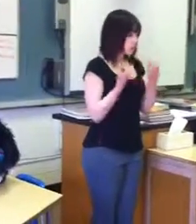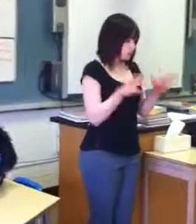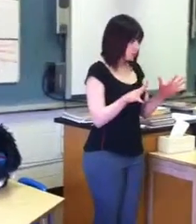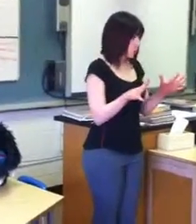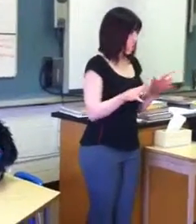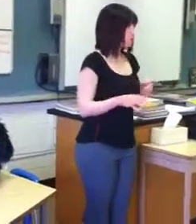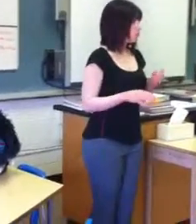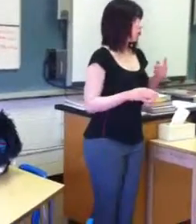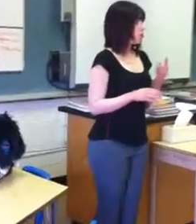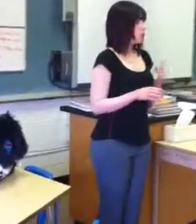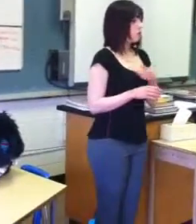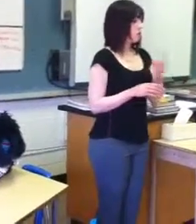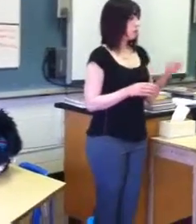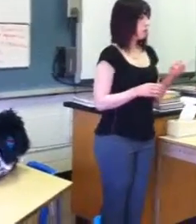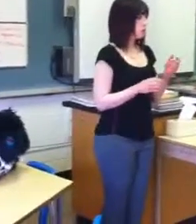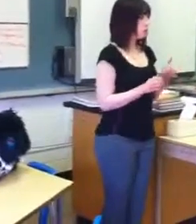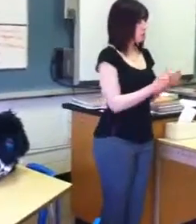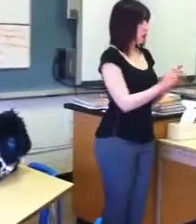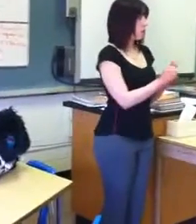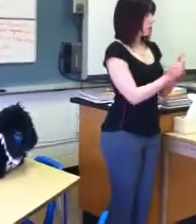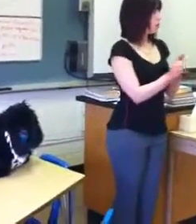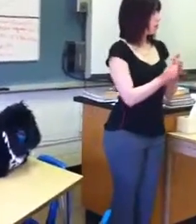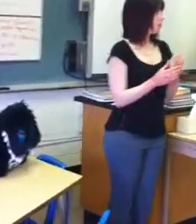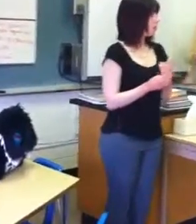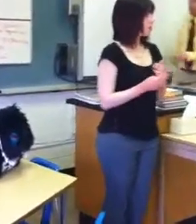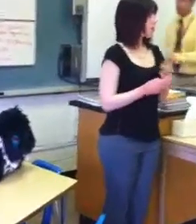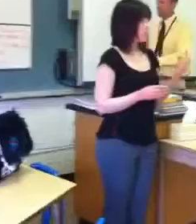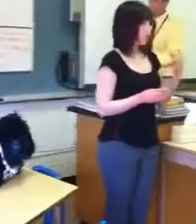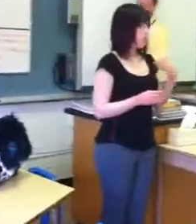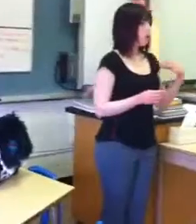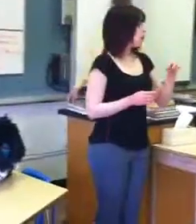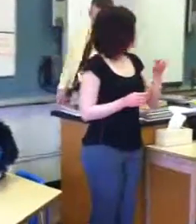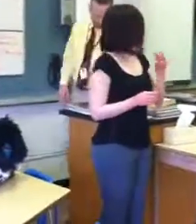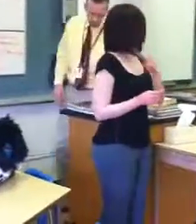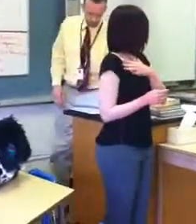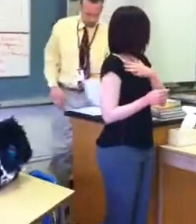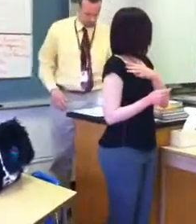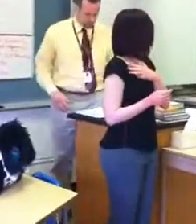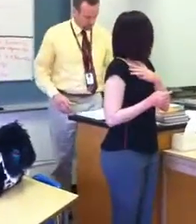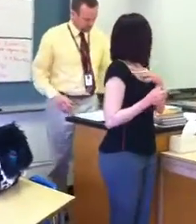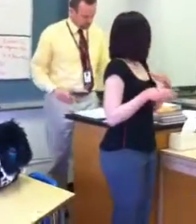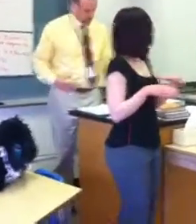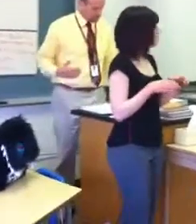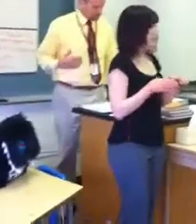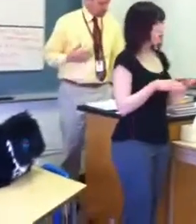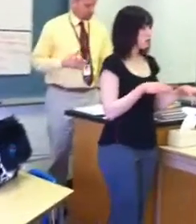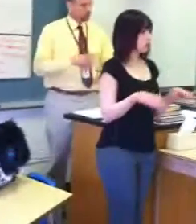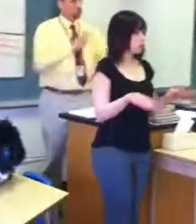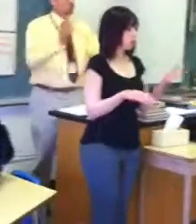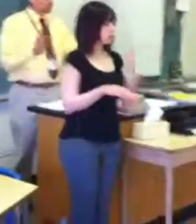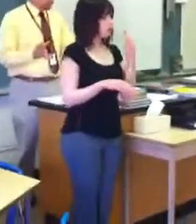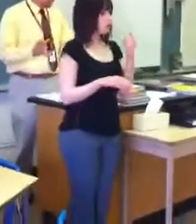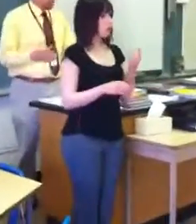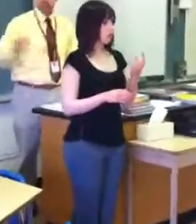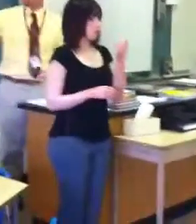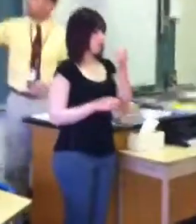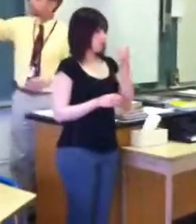us. Now we did the first page together. So everybody who was here should have